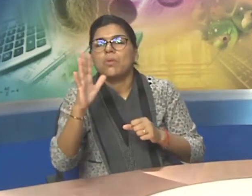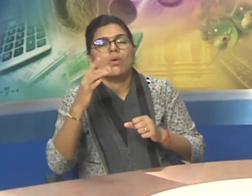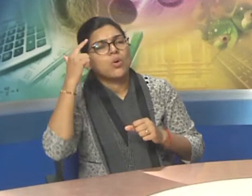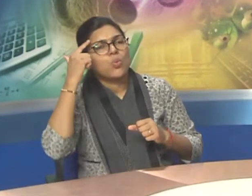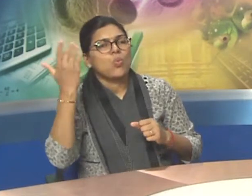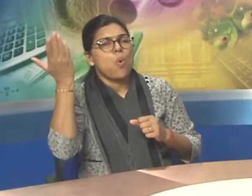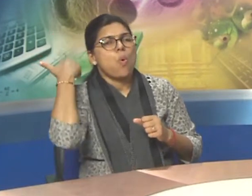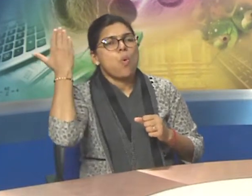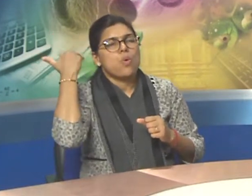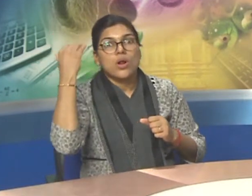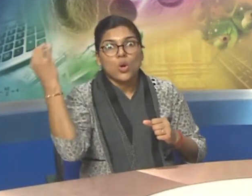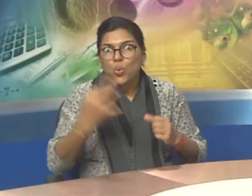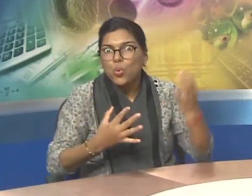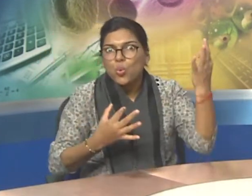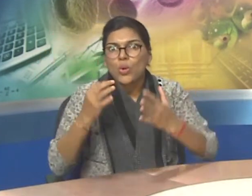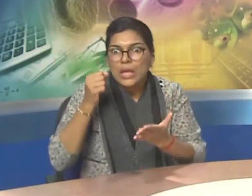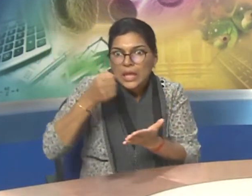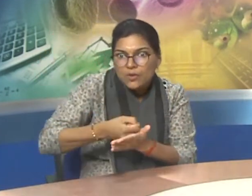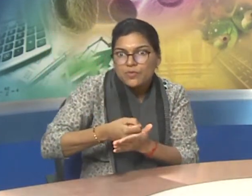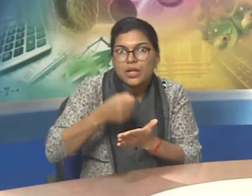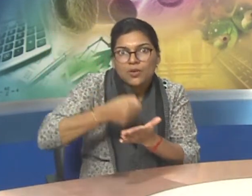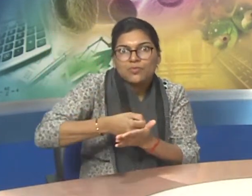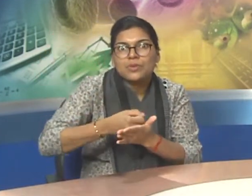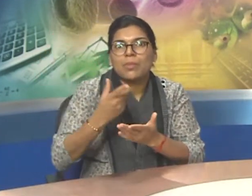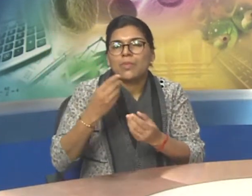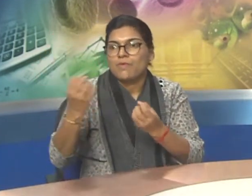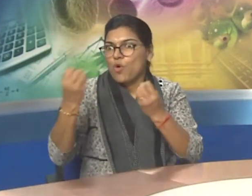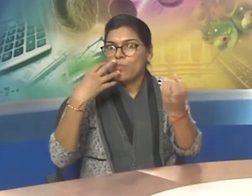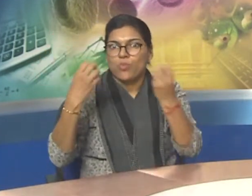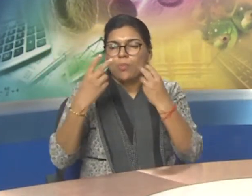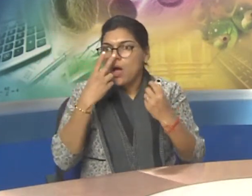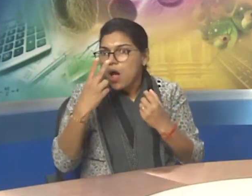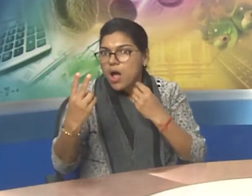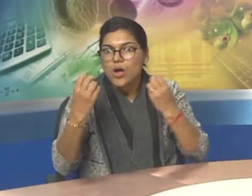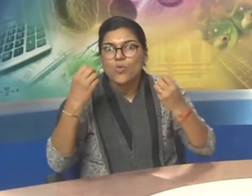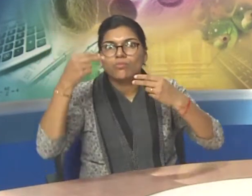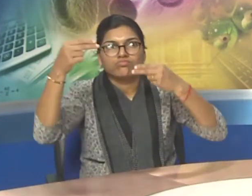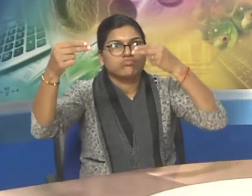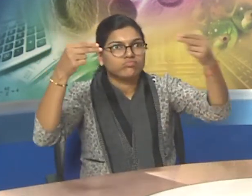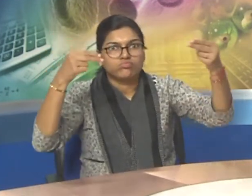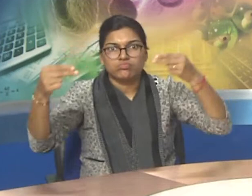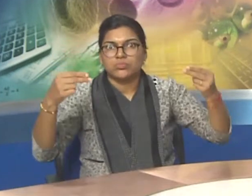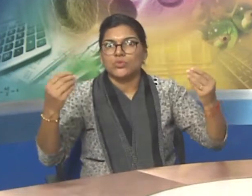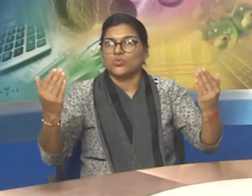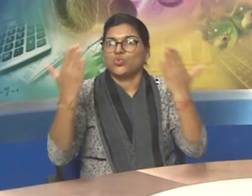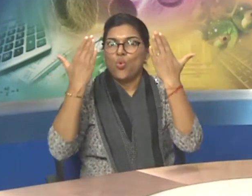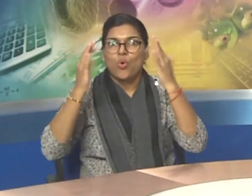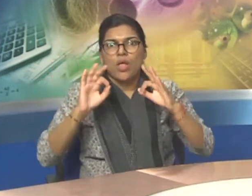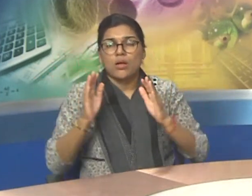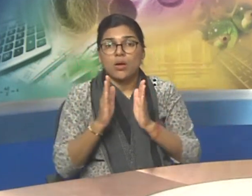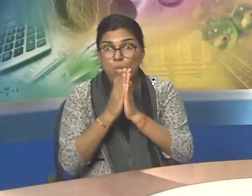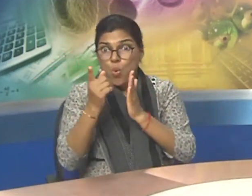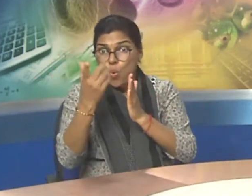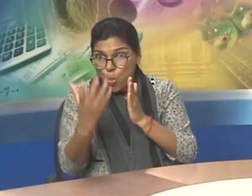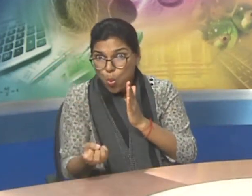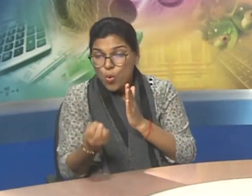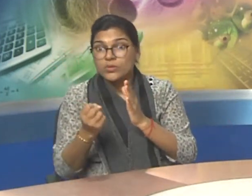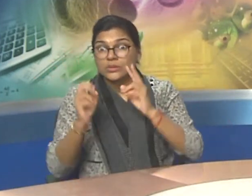So for any library, it is important that people come and utilize the library. So for that purpose, the publicity